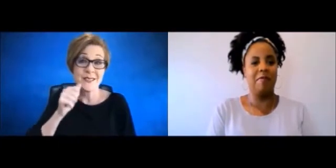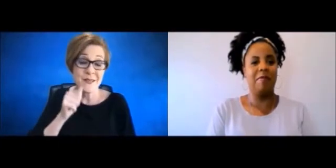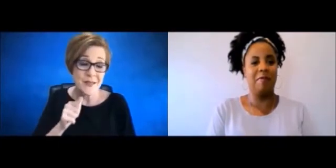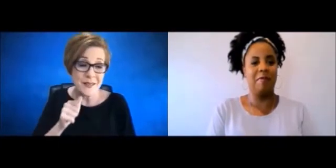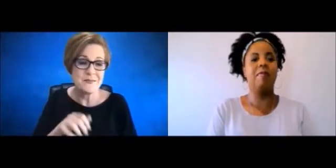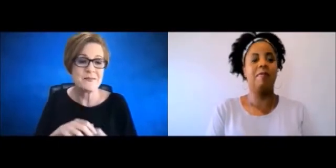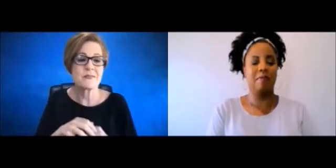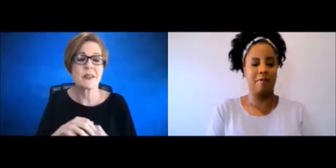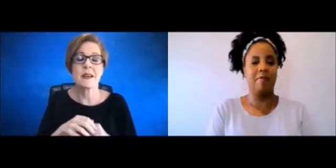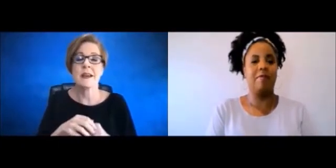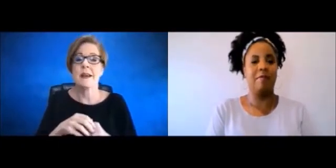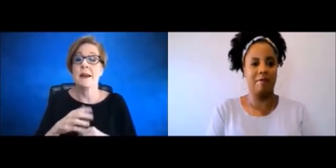Arizona.